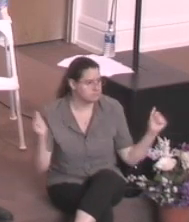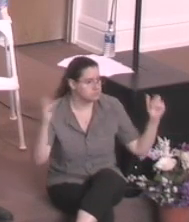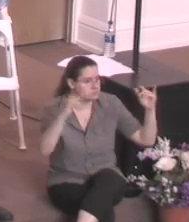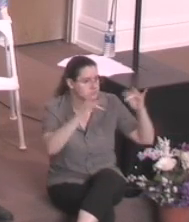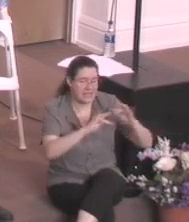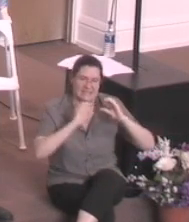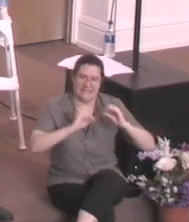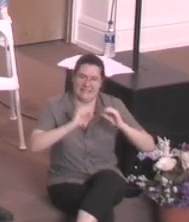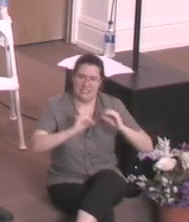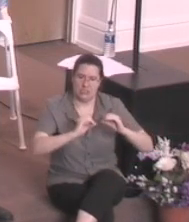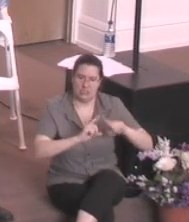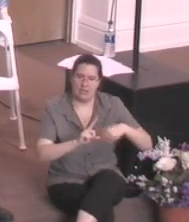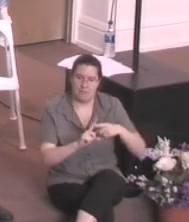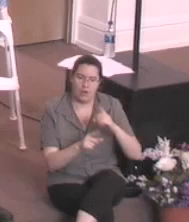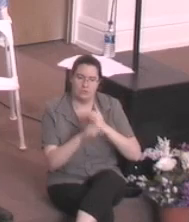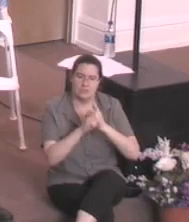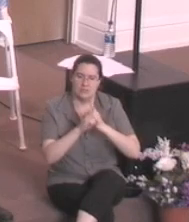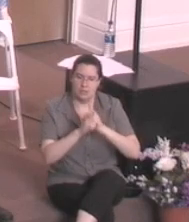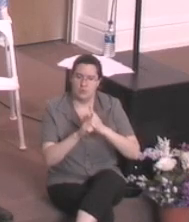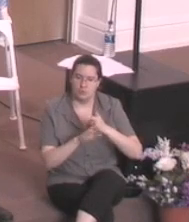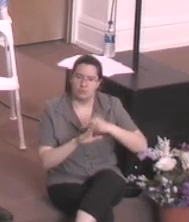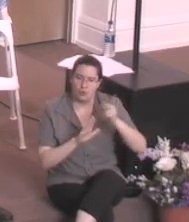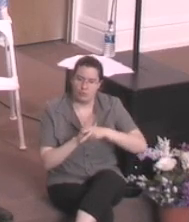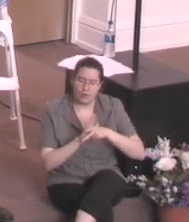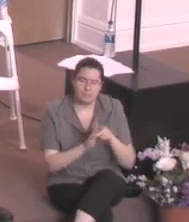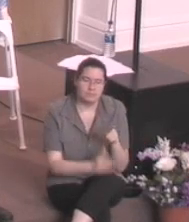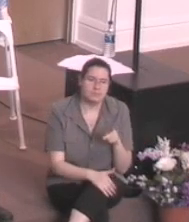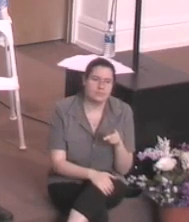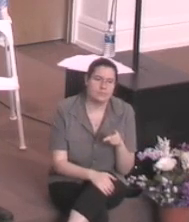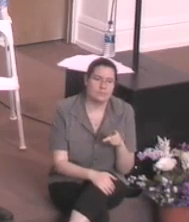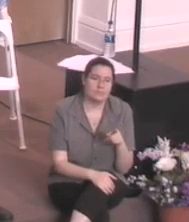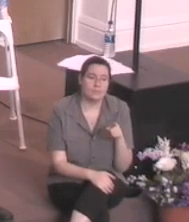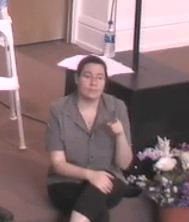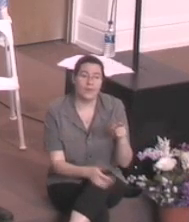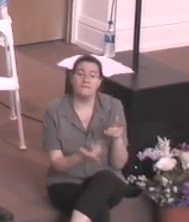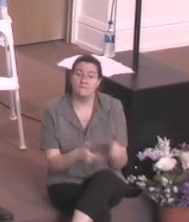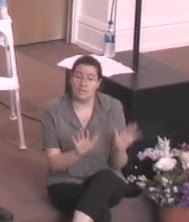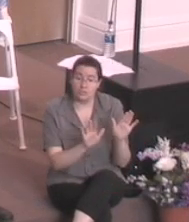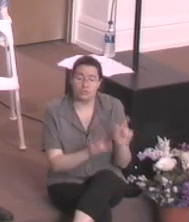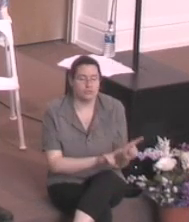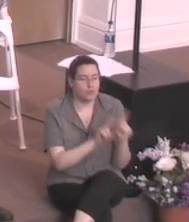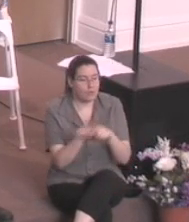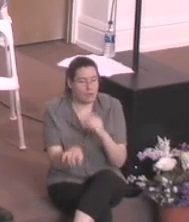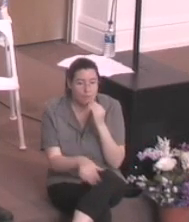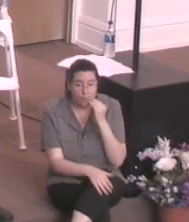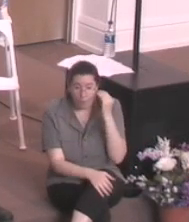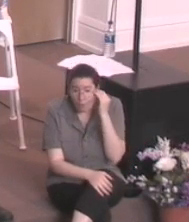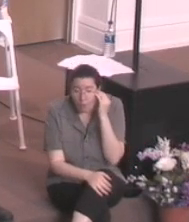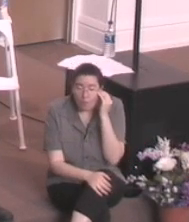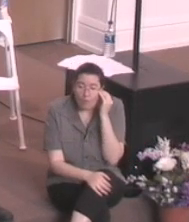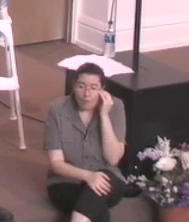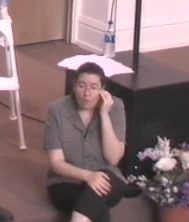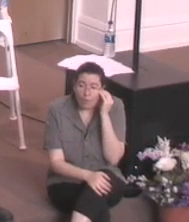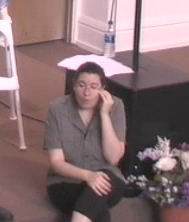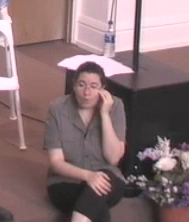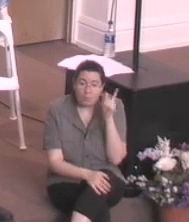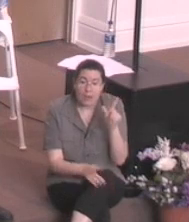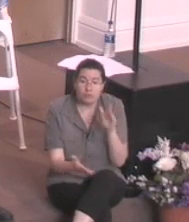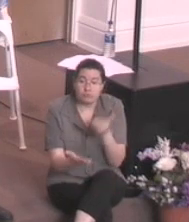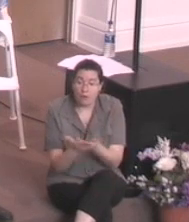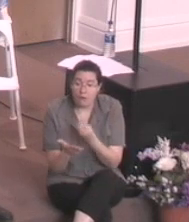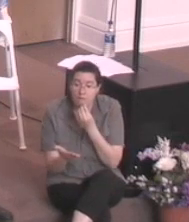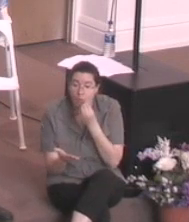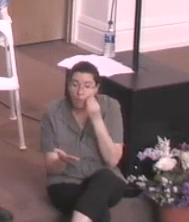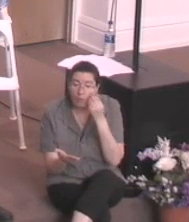this discipleship program. And got done, went home, and as he's on his way home, he